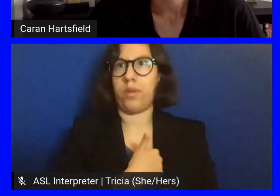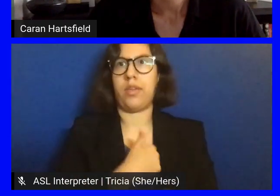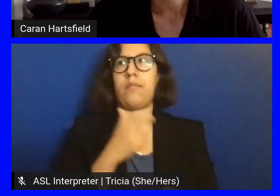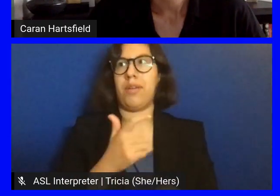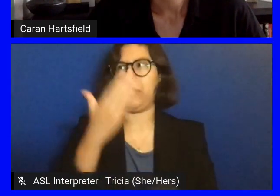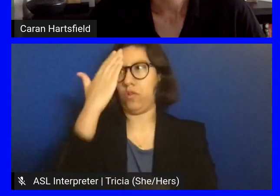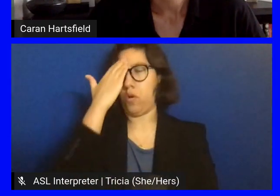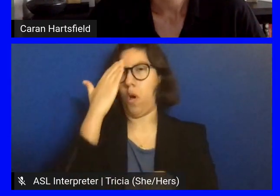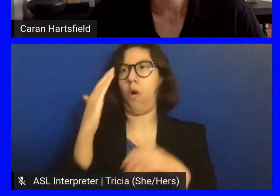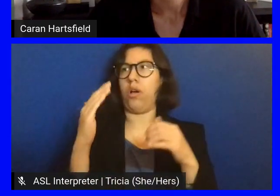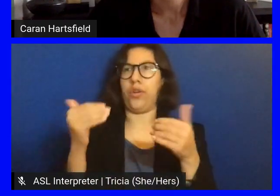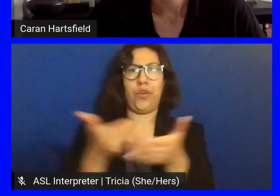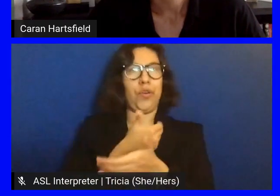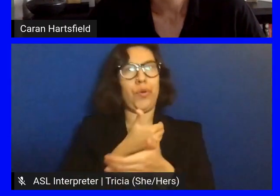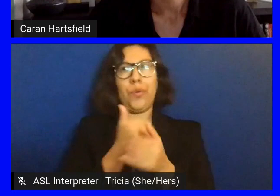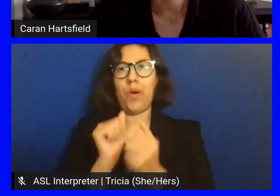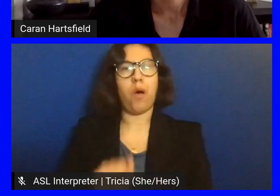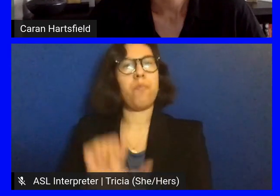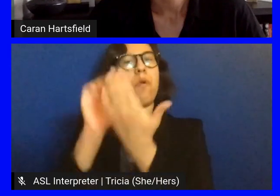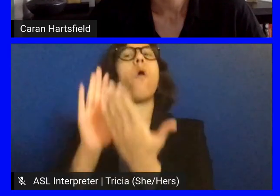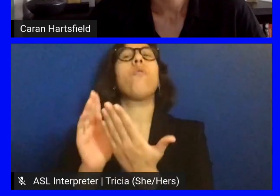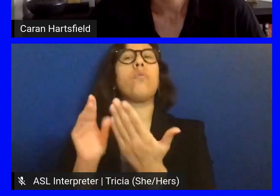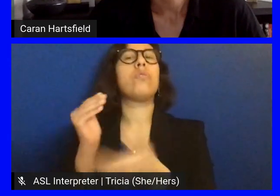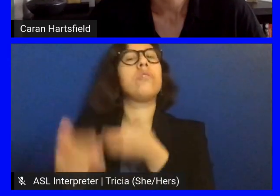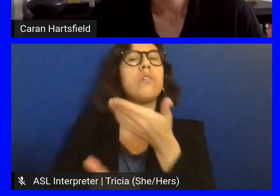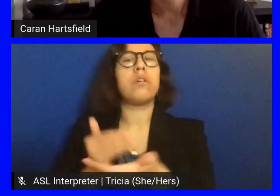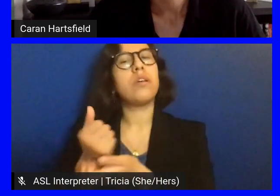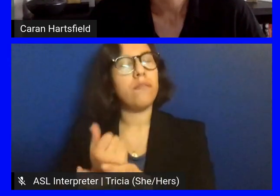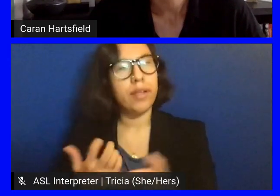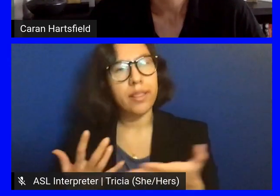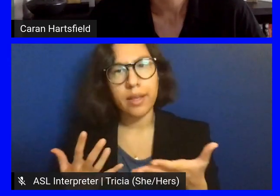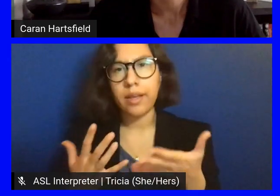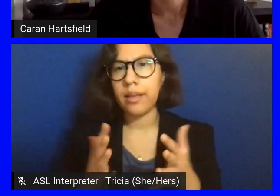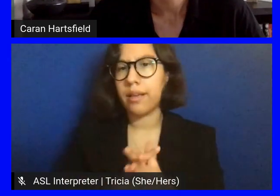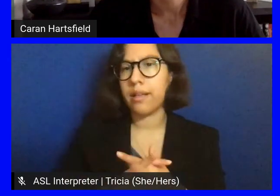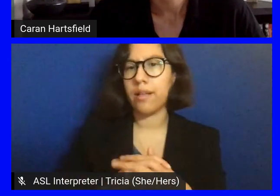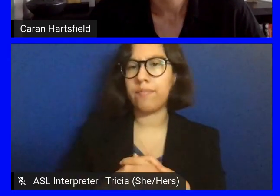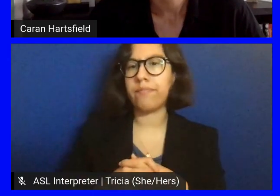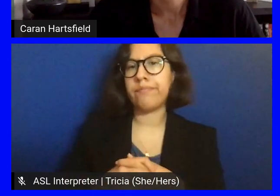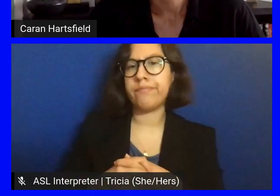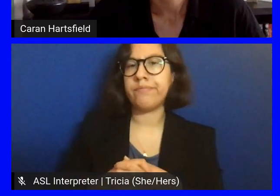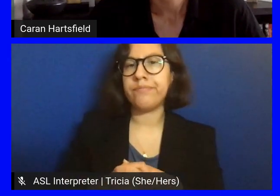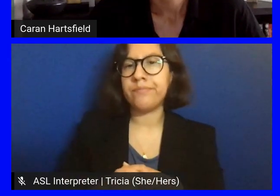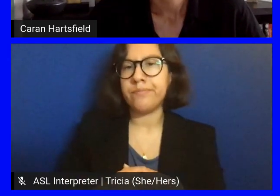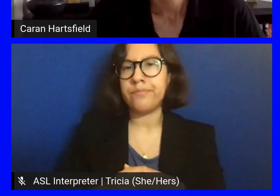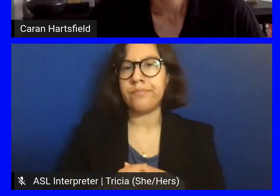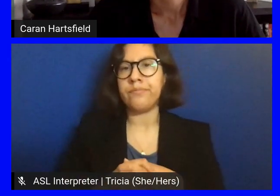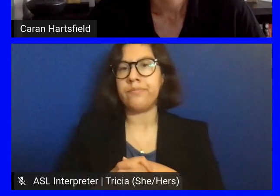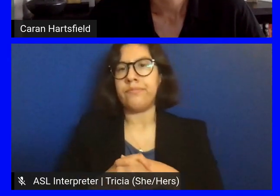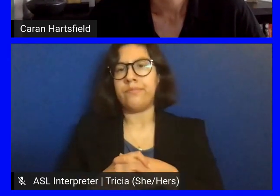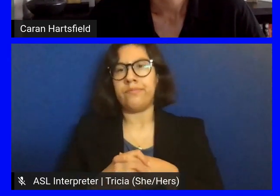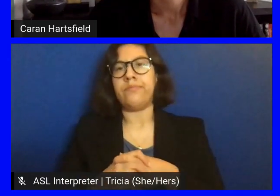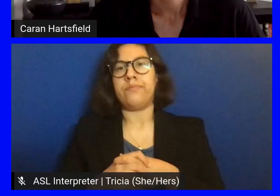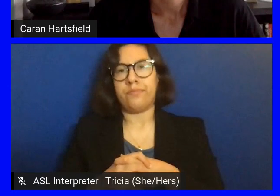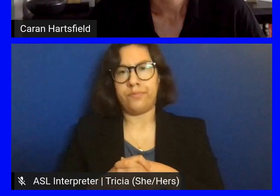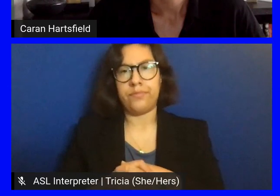new ways of doing things, that art can be art, creativity, the